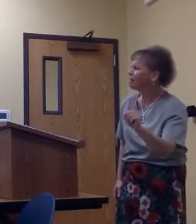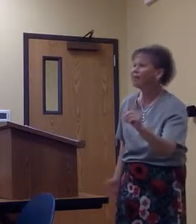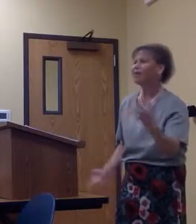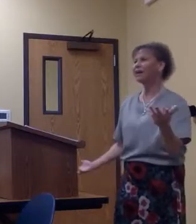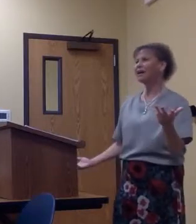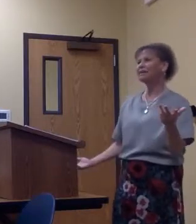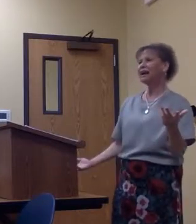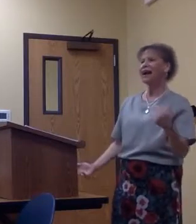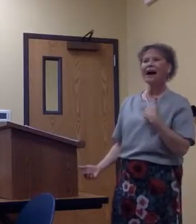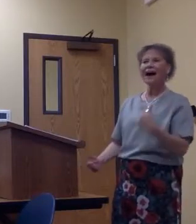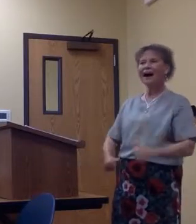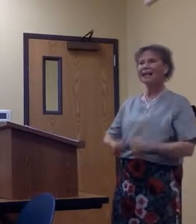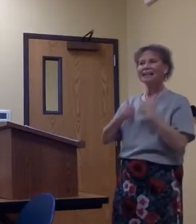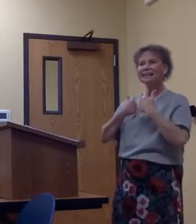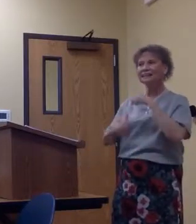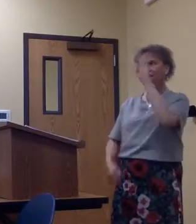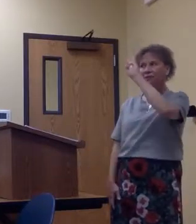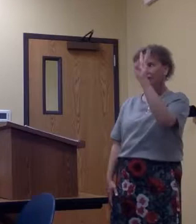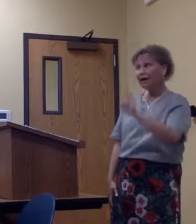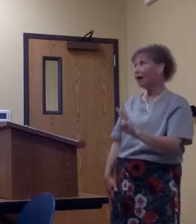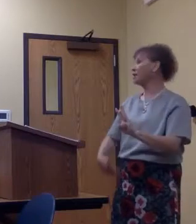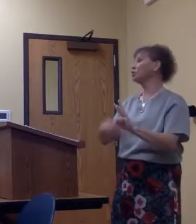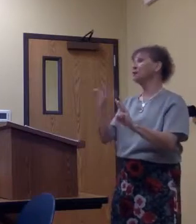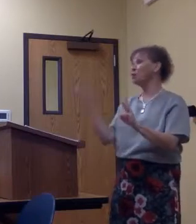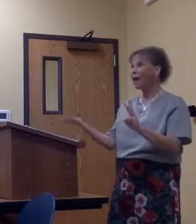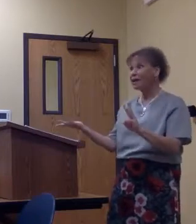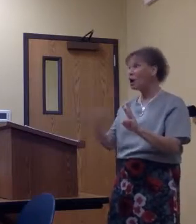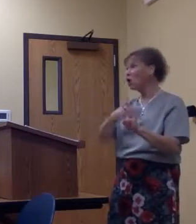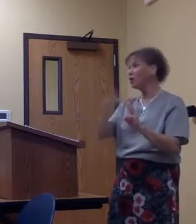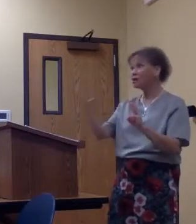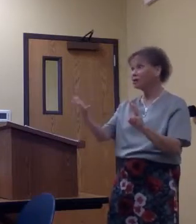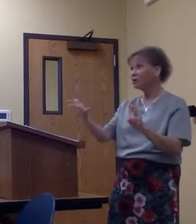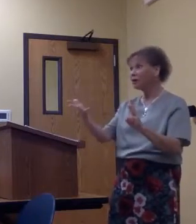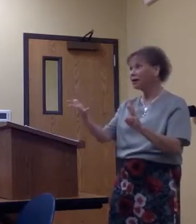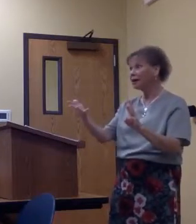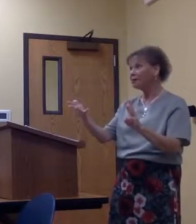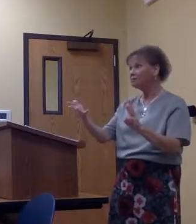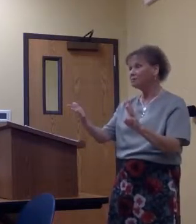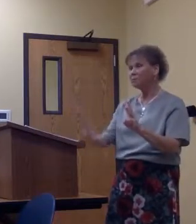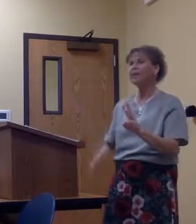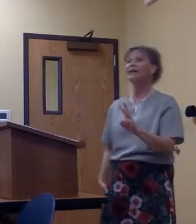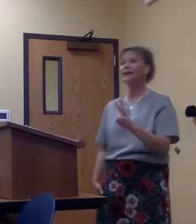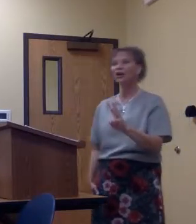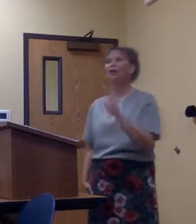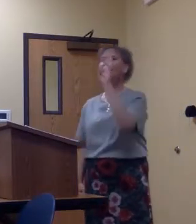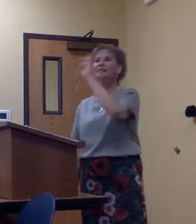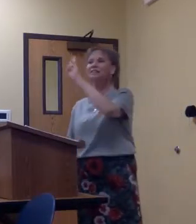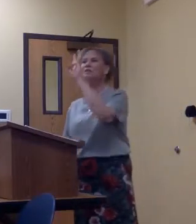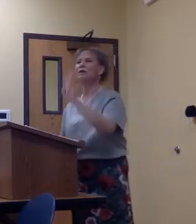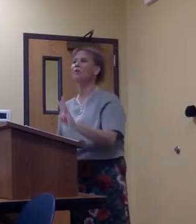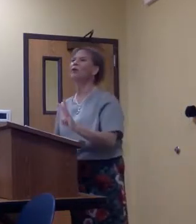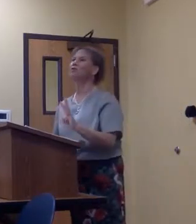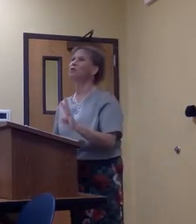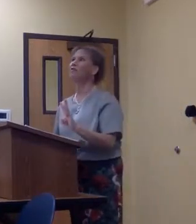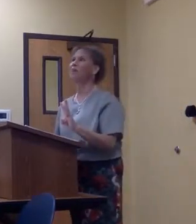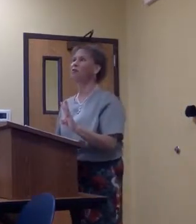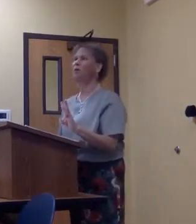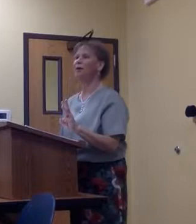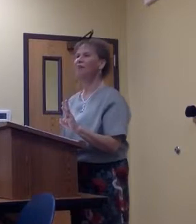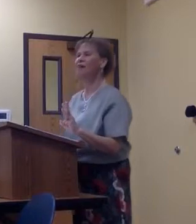all right, I live, it could mean Waco, it could, all right, here it's going to be, well, Wichita Falls will probably have an F